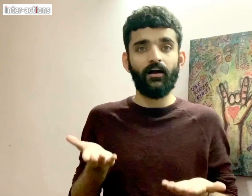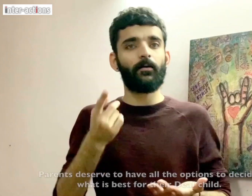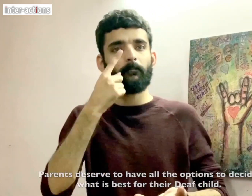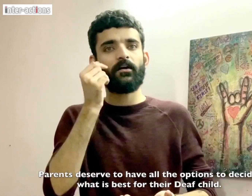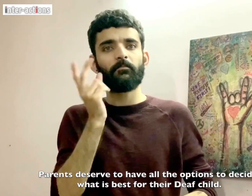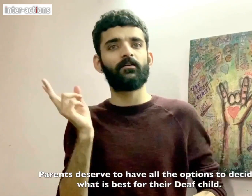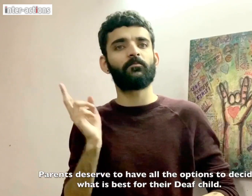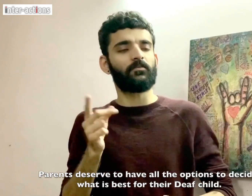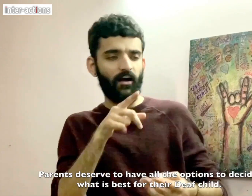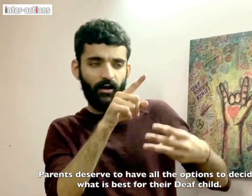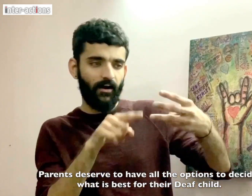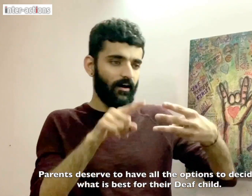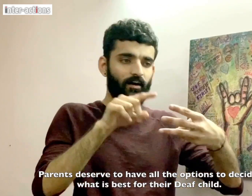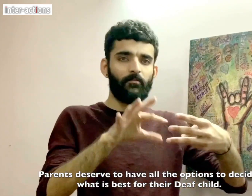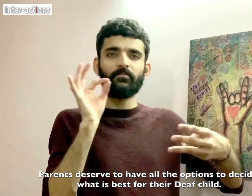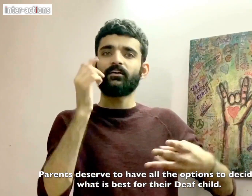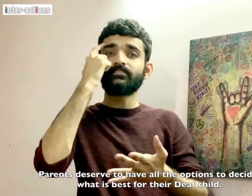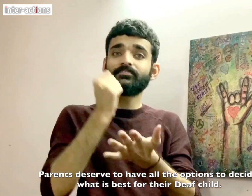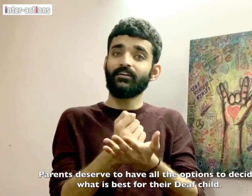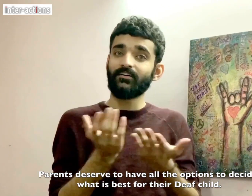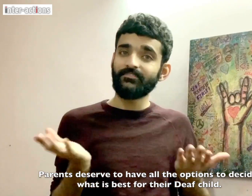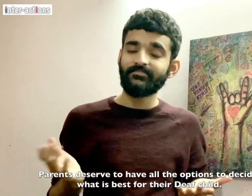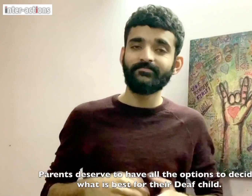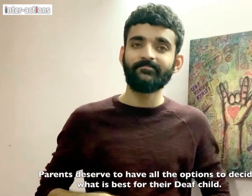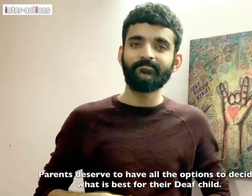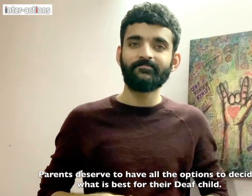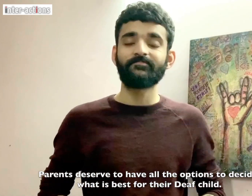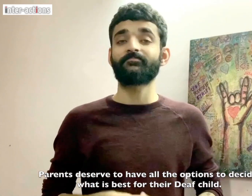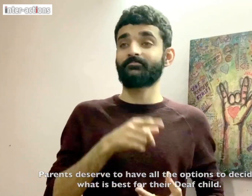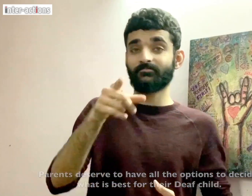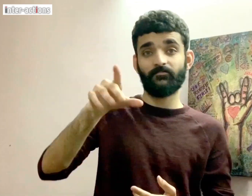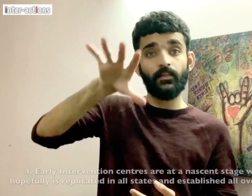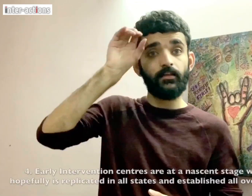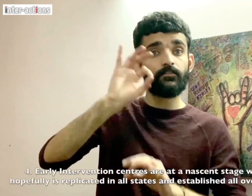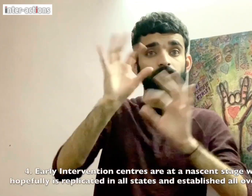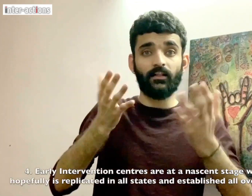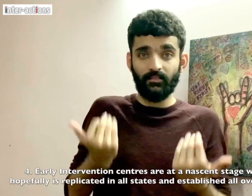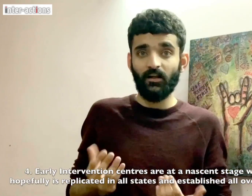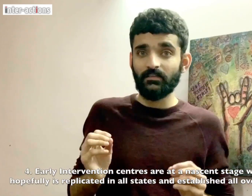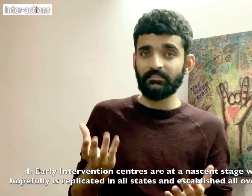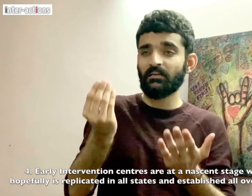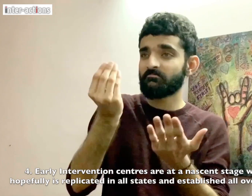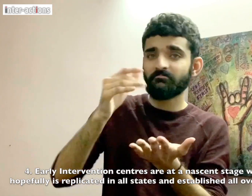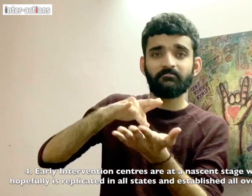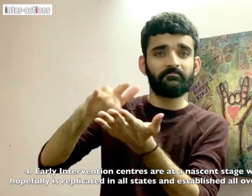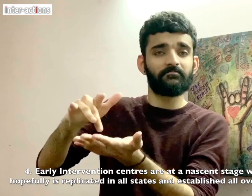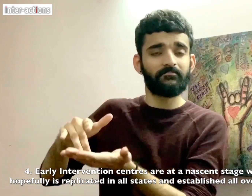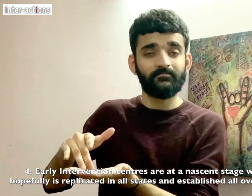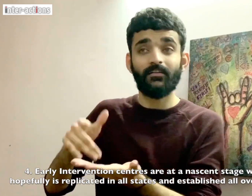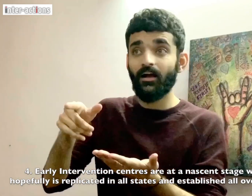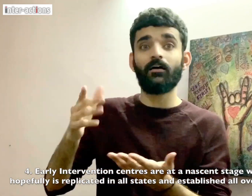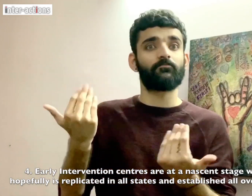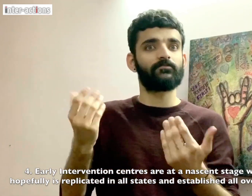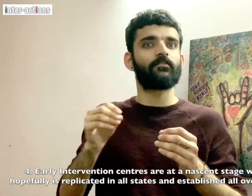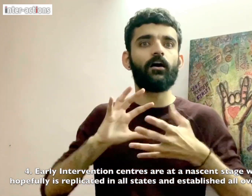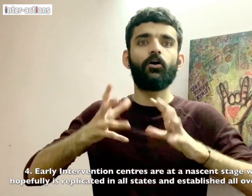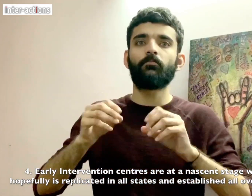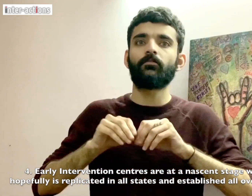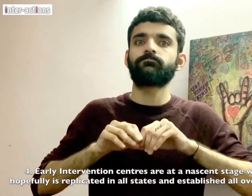Parents deserve to have all the options to decide what is best for their deaf child. 4. Early intervention centers are at a nascent stage, which hopefully is replicated